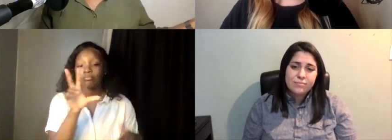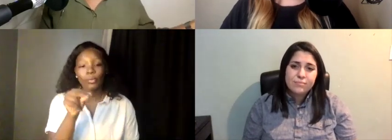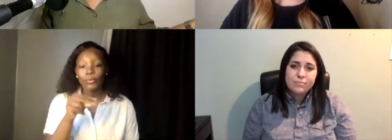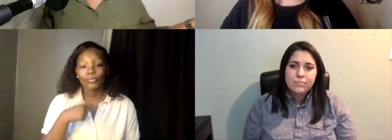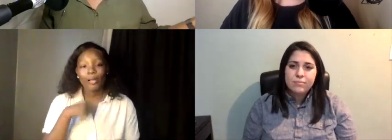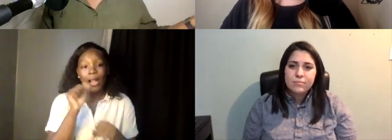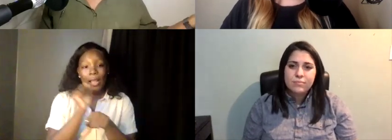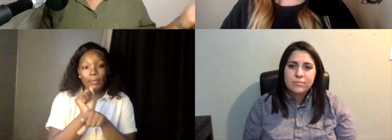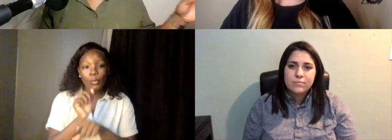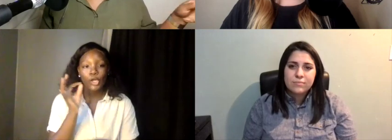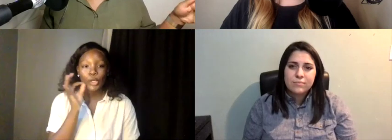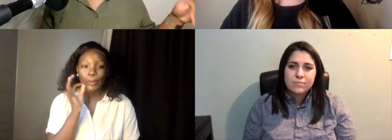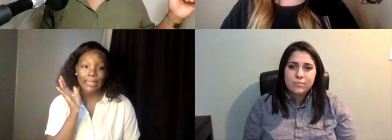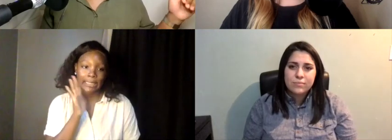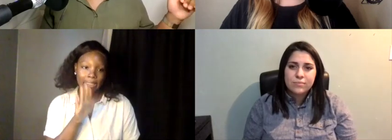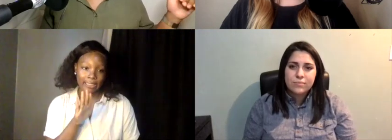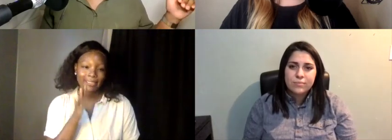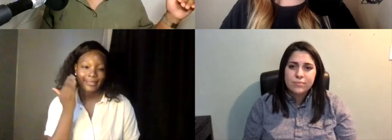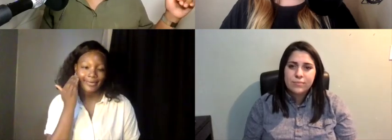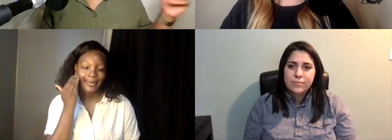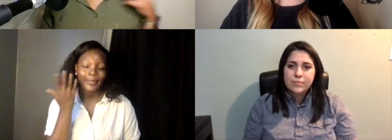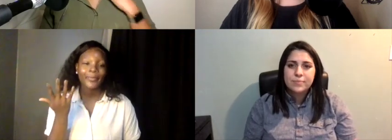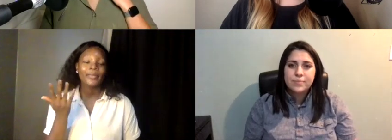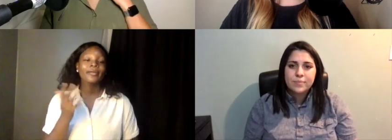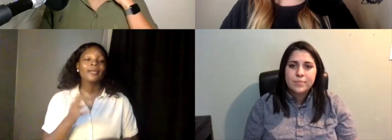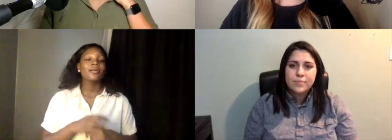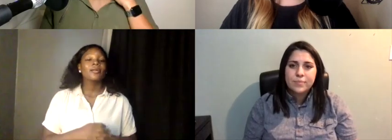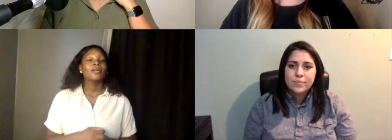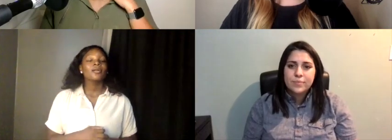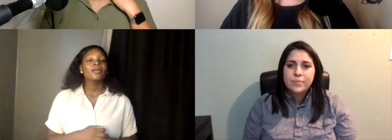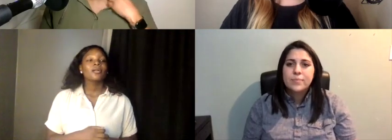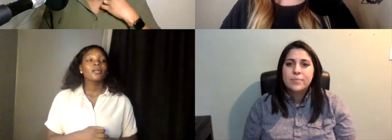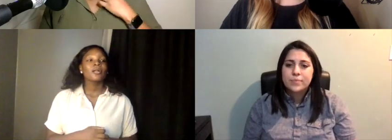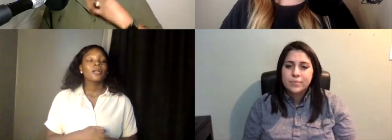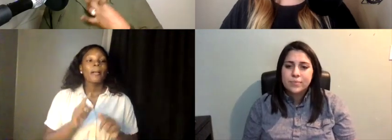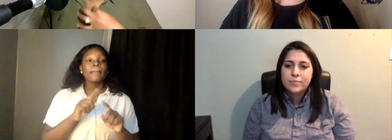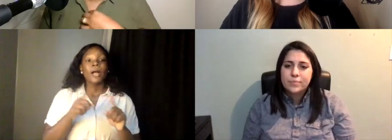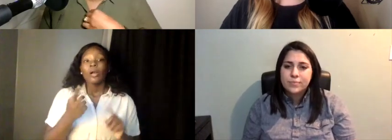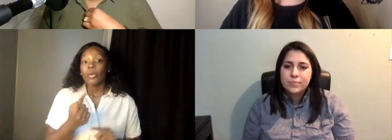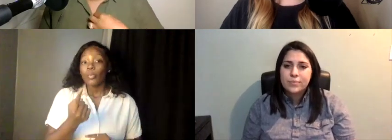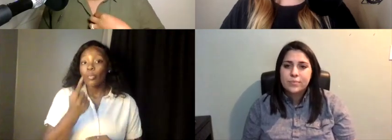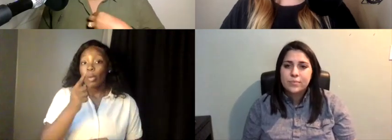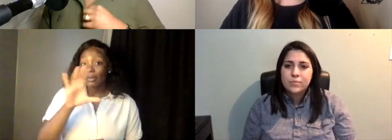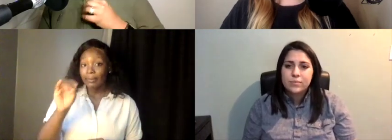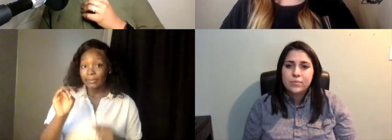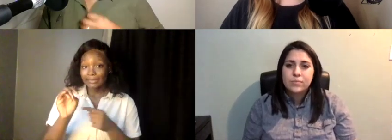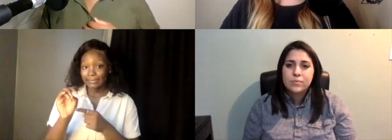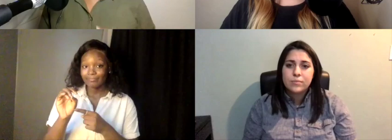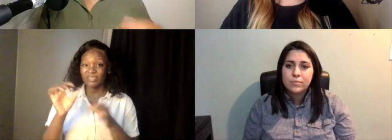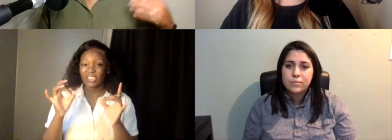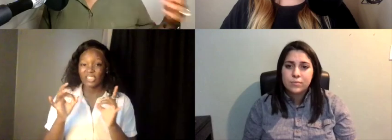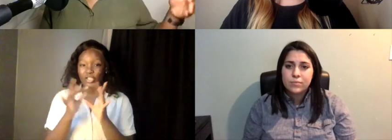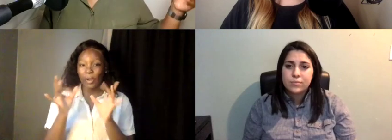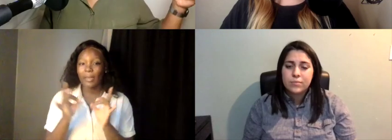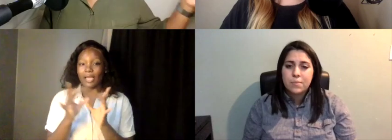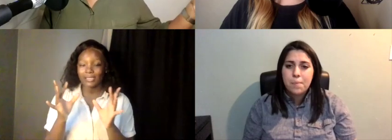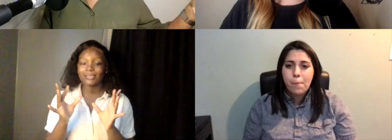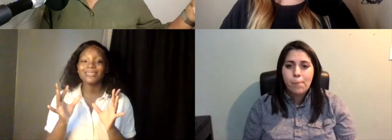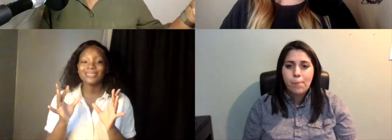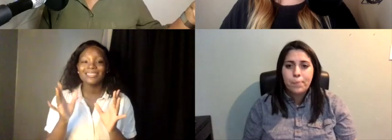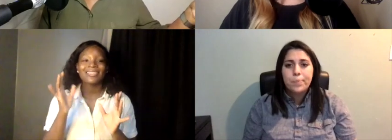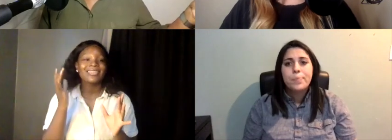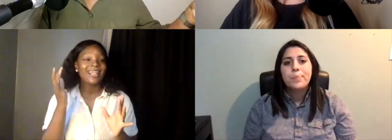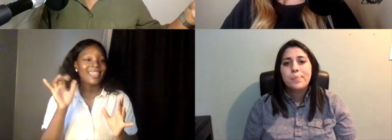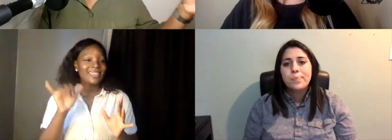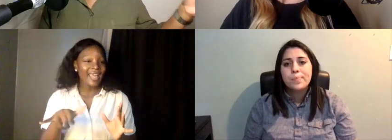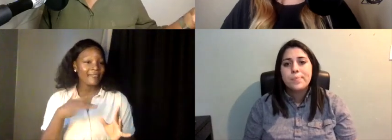that's fine. Yeah. I think the only place when I was working at Starbucks, that was because I really liked the people who